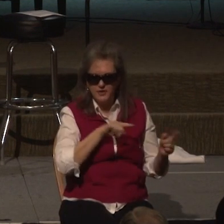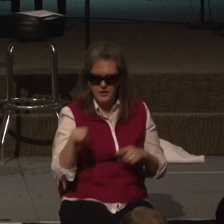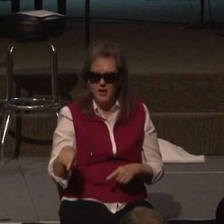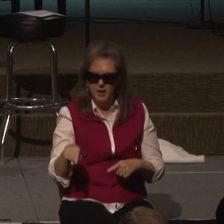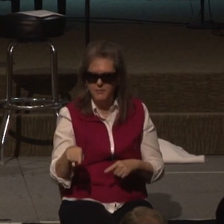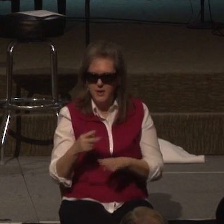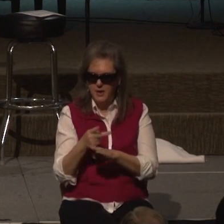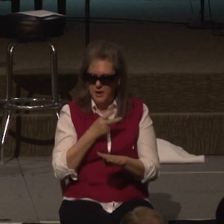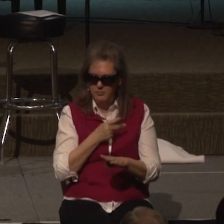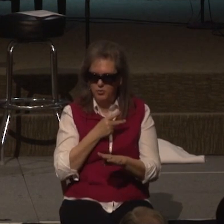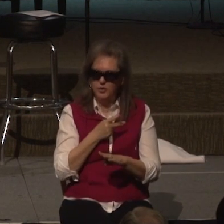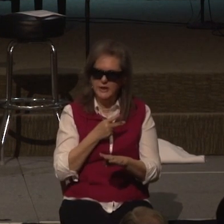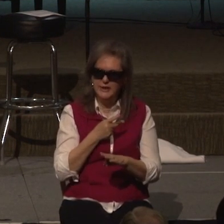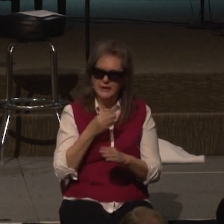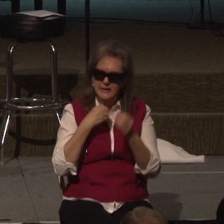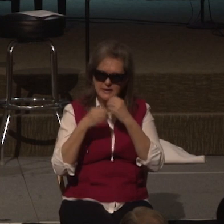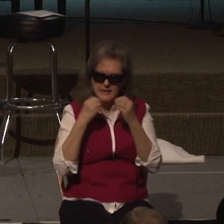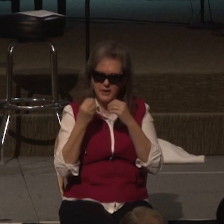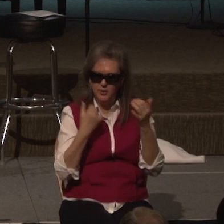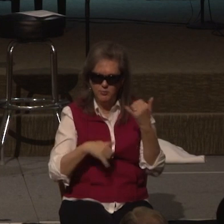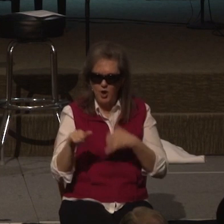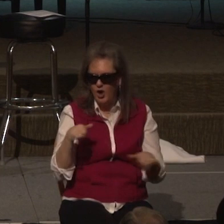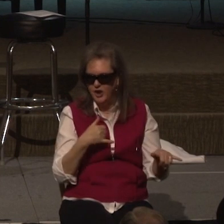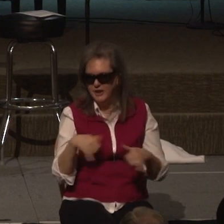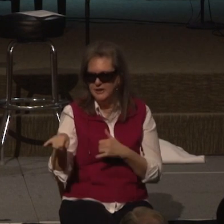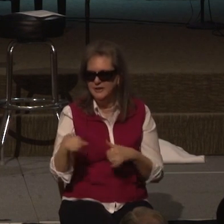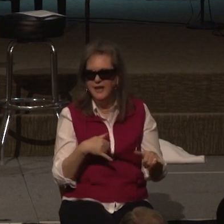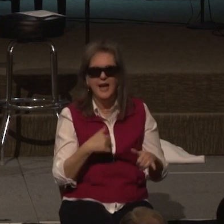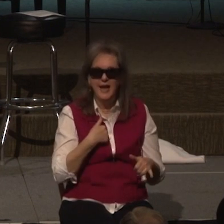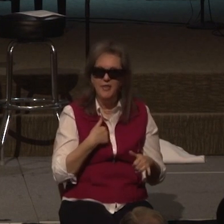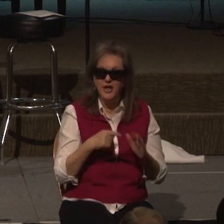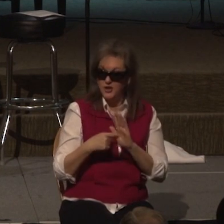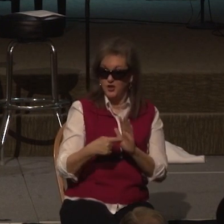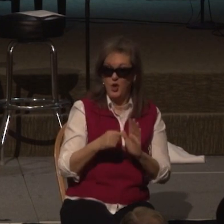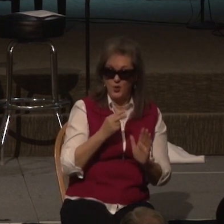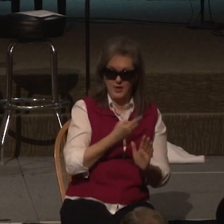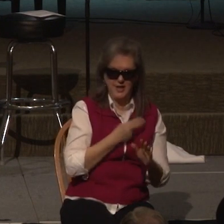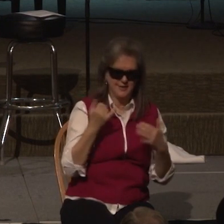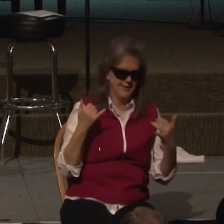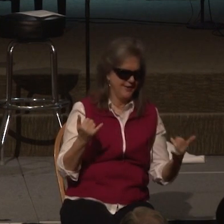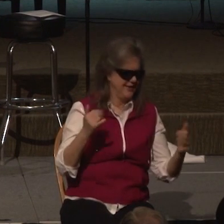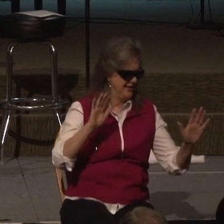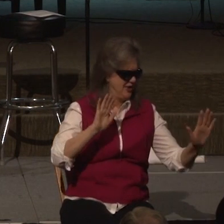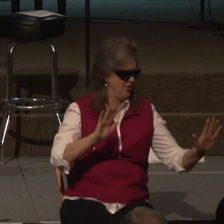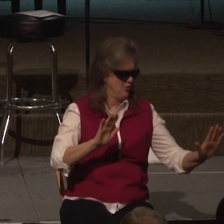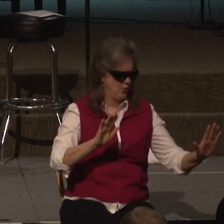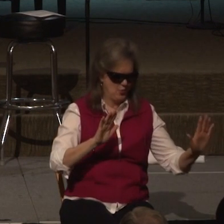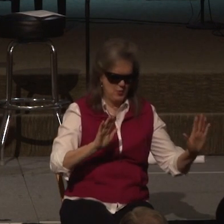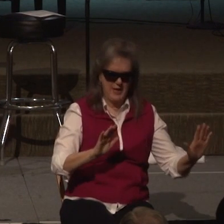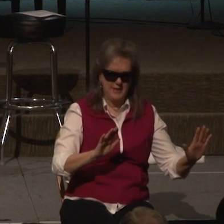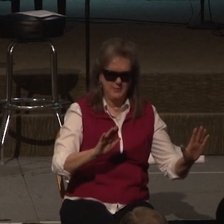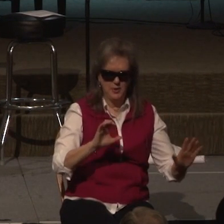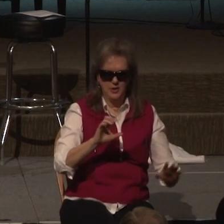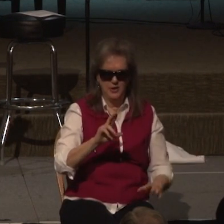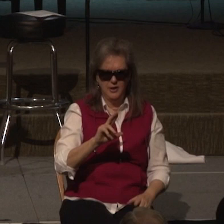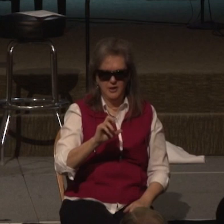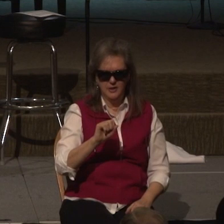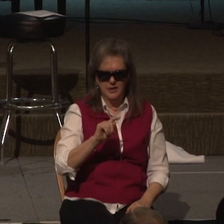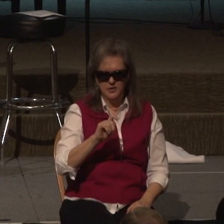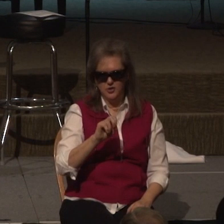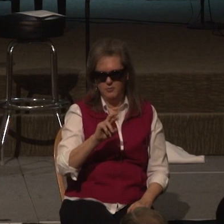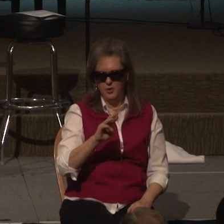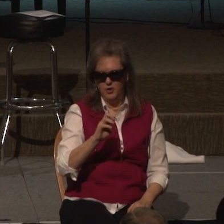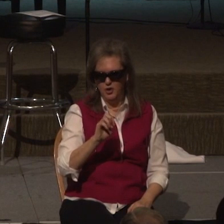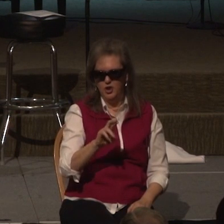dinner party that they were throwing, right? So we came, and they showed us this incredible customer service we've never